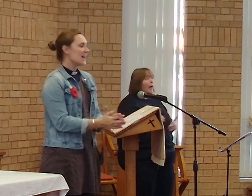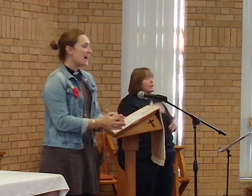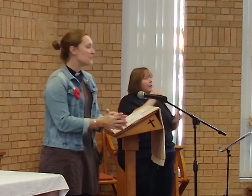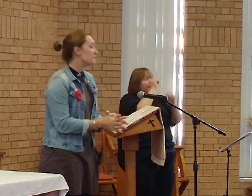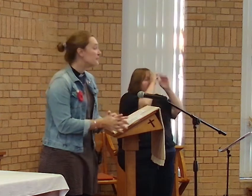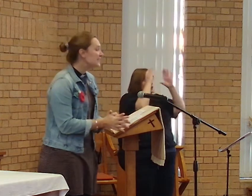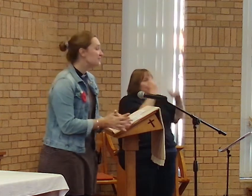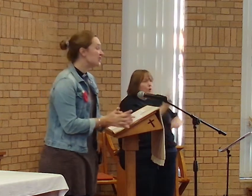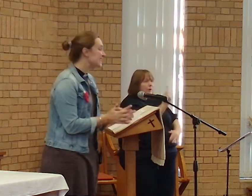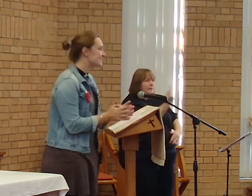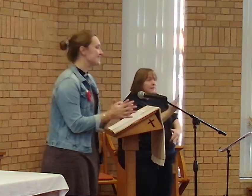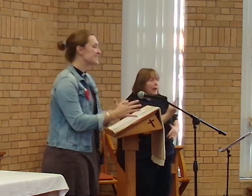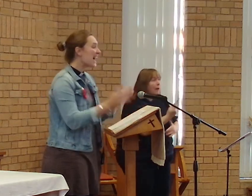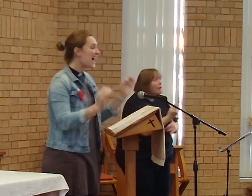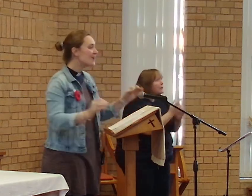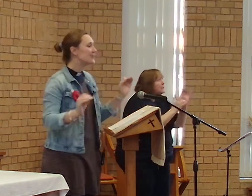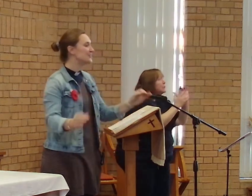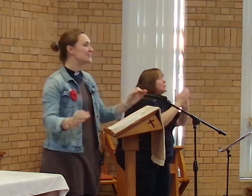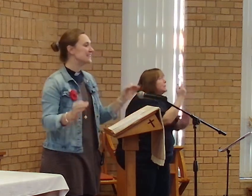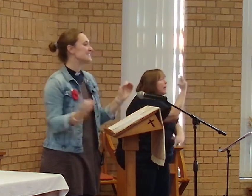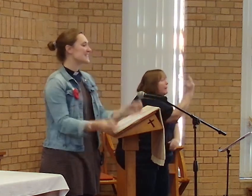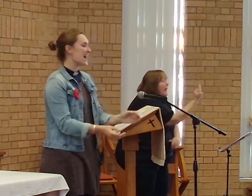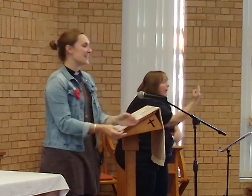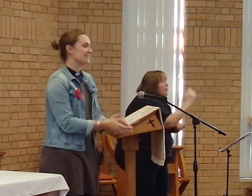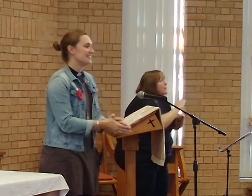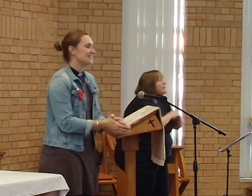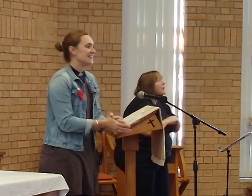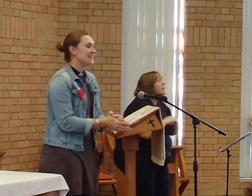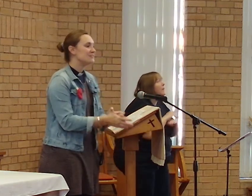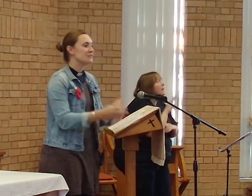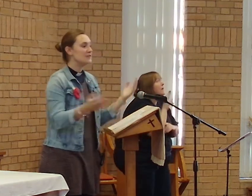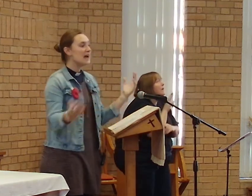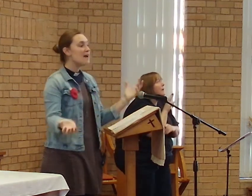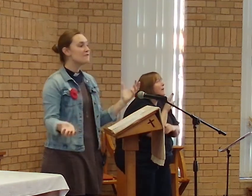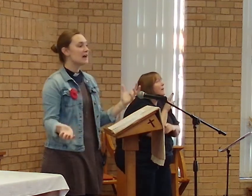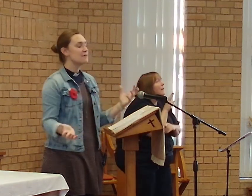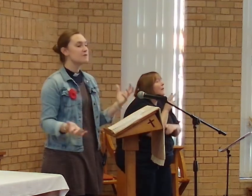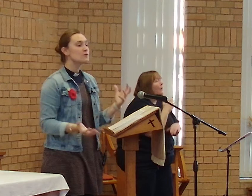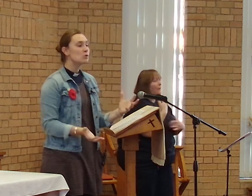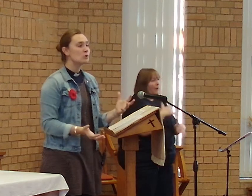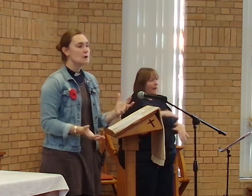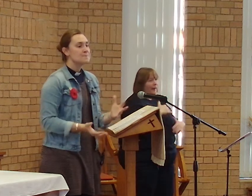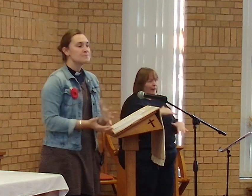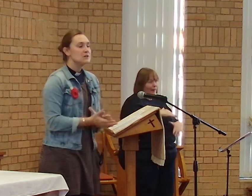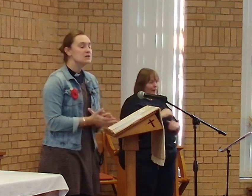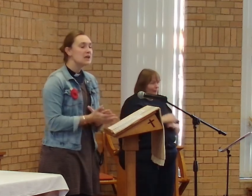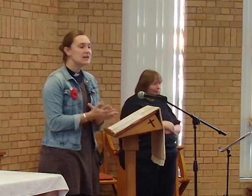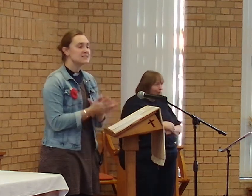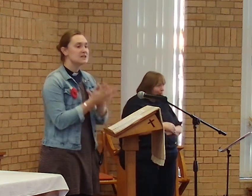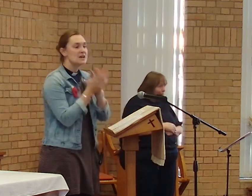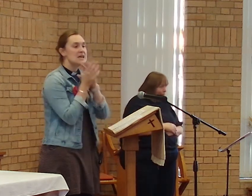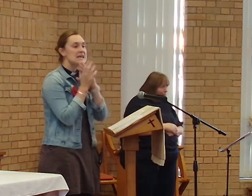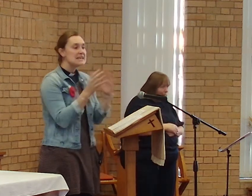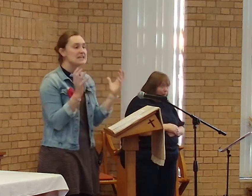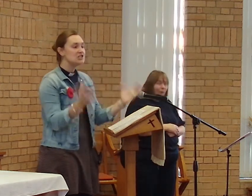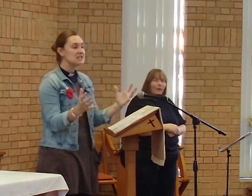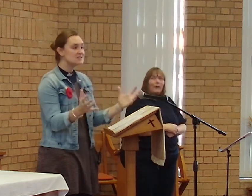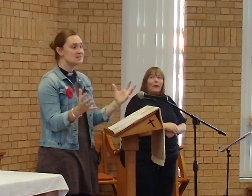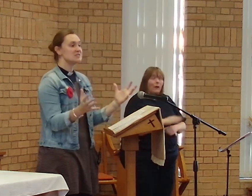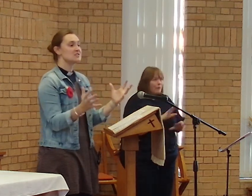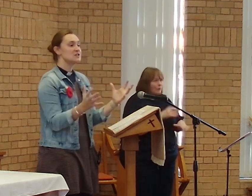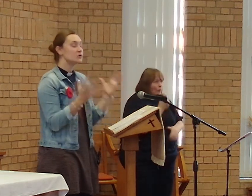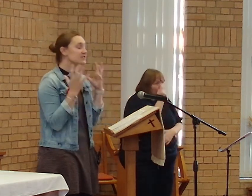sitting at the feet of Jesus. How cool is that? I wonder if you ever have thought you'd like to